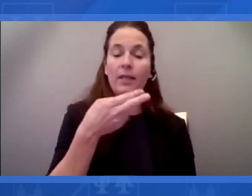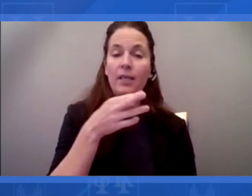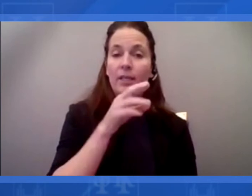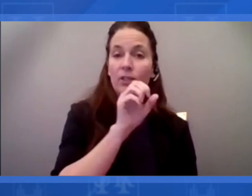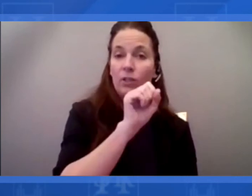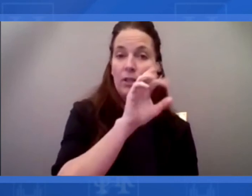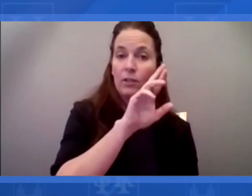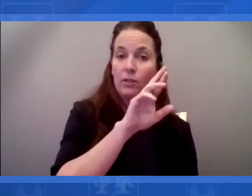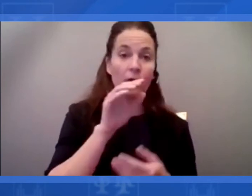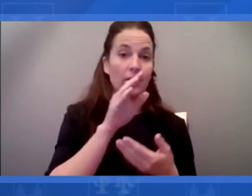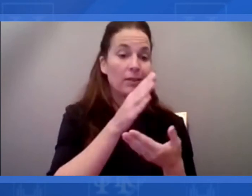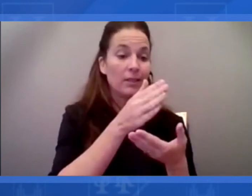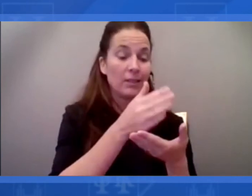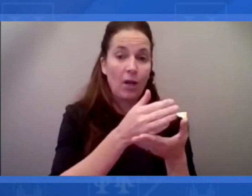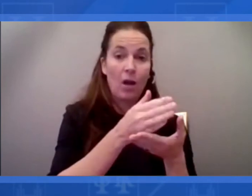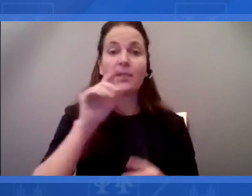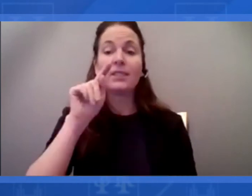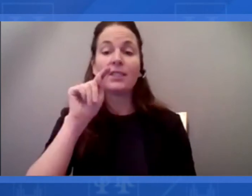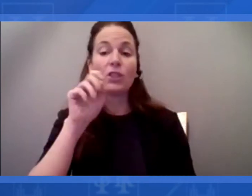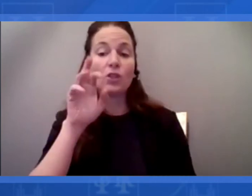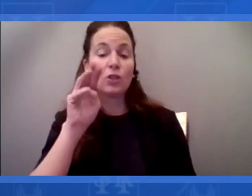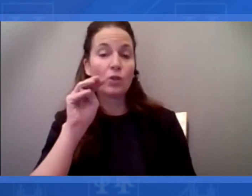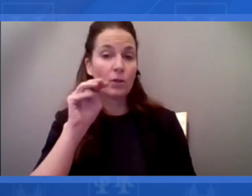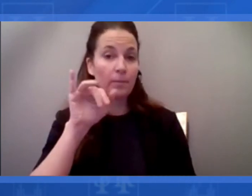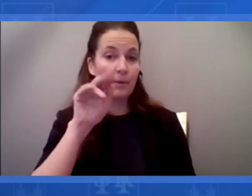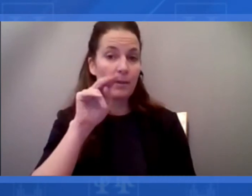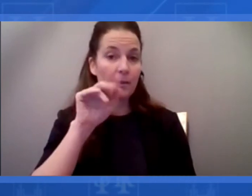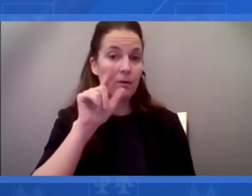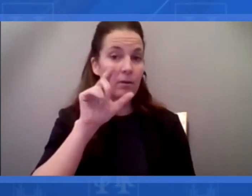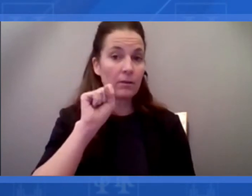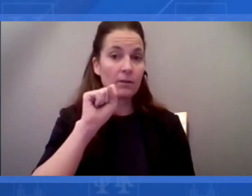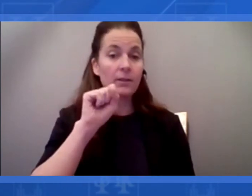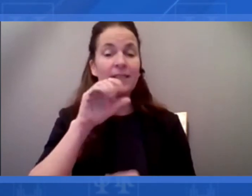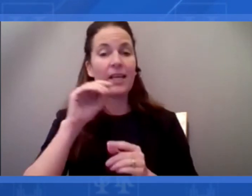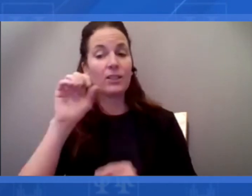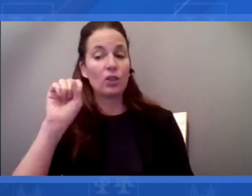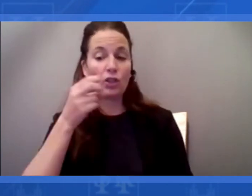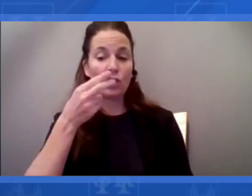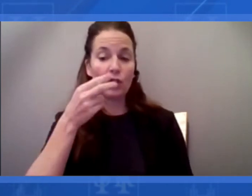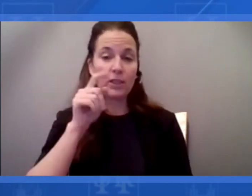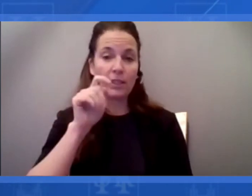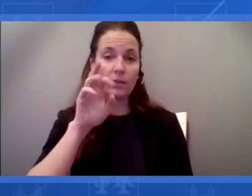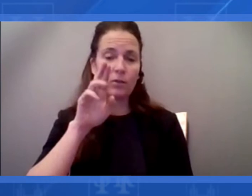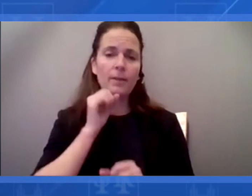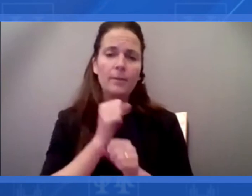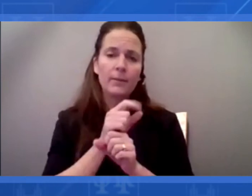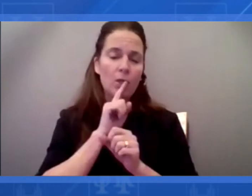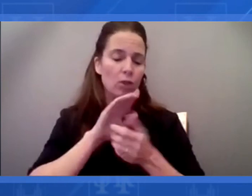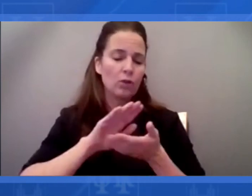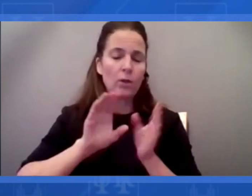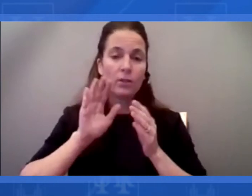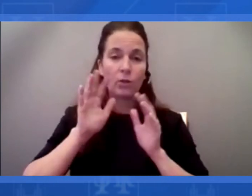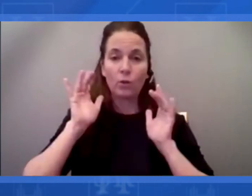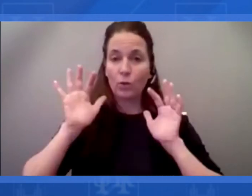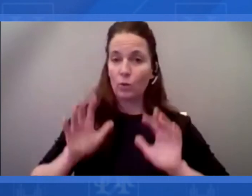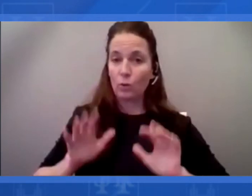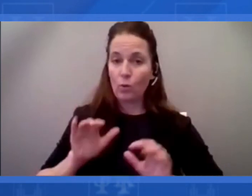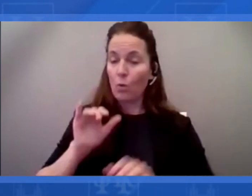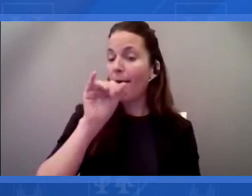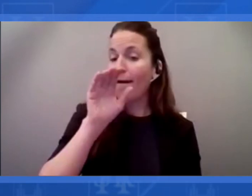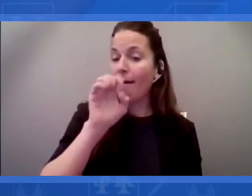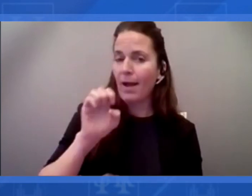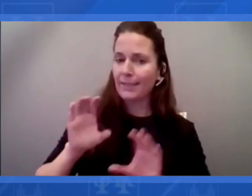terminals, according to our operational standards. The City of Hamilton's snow and ice